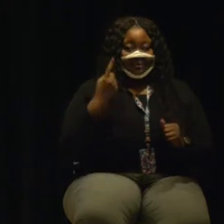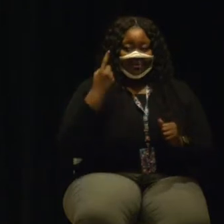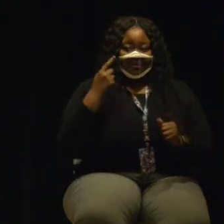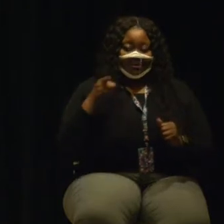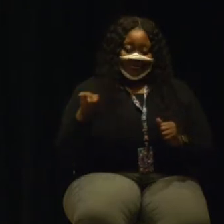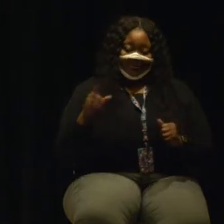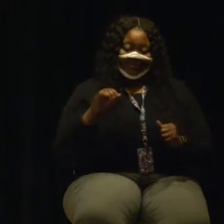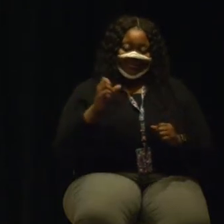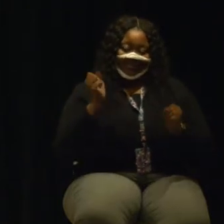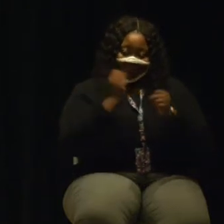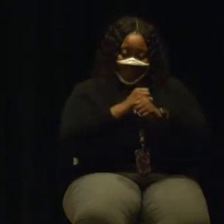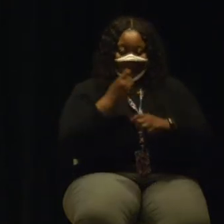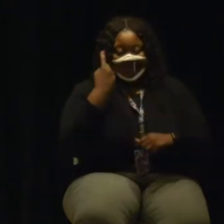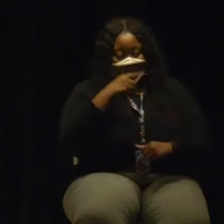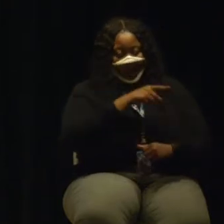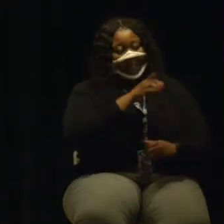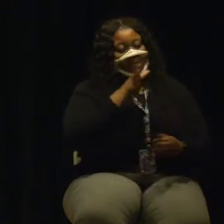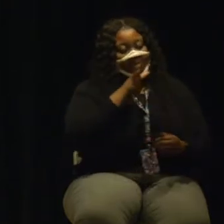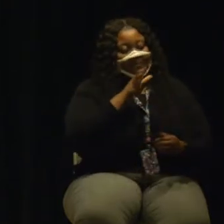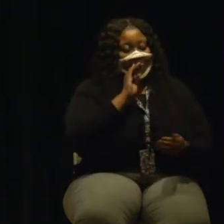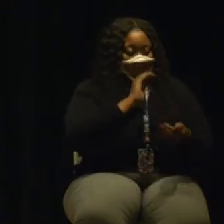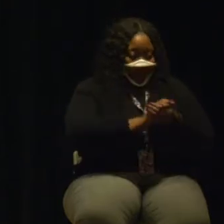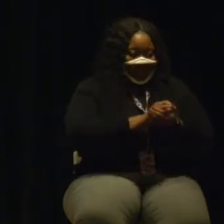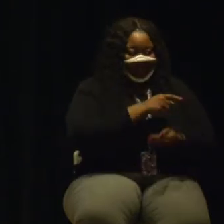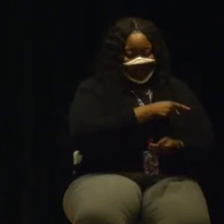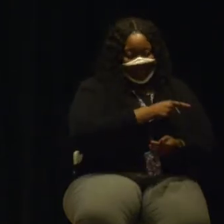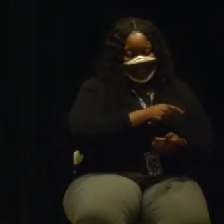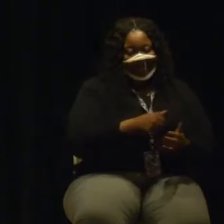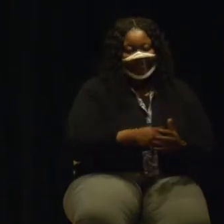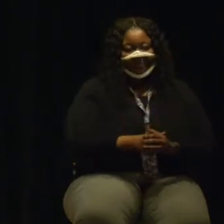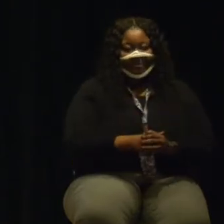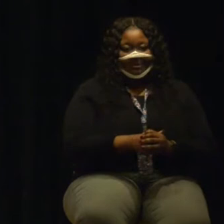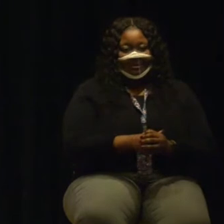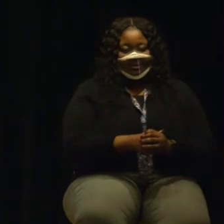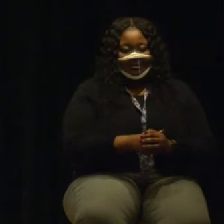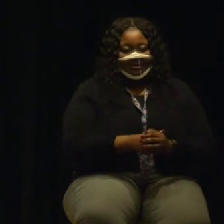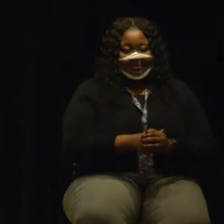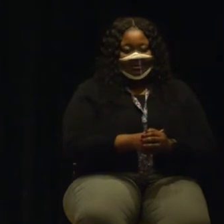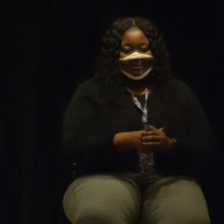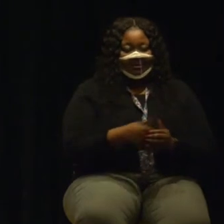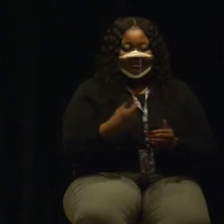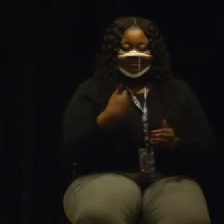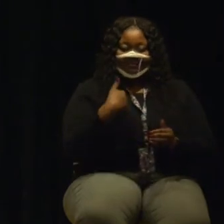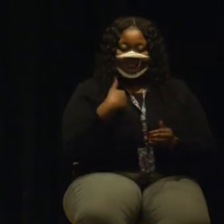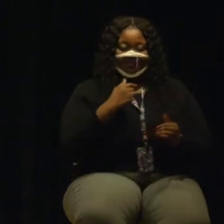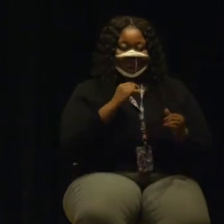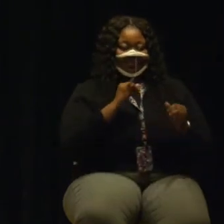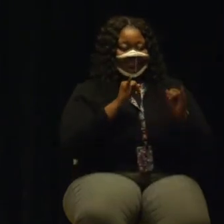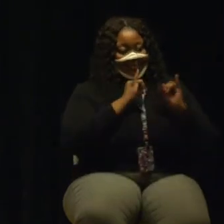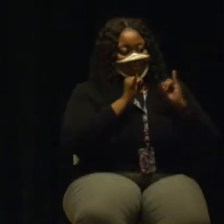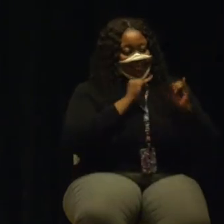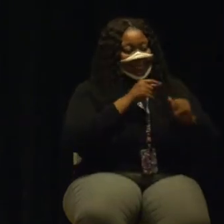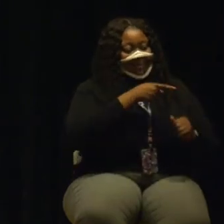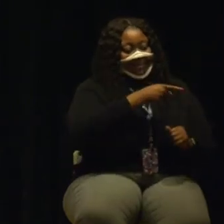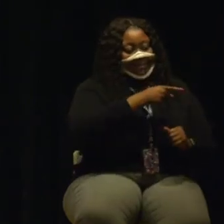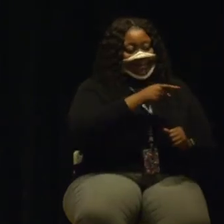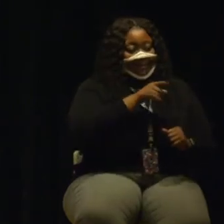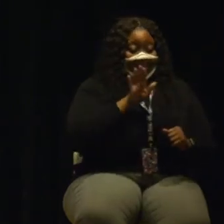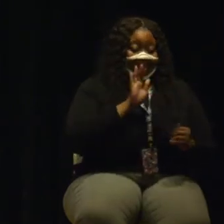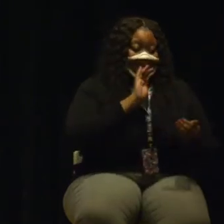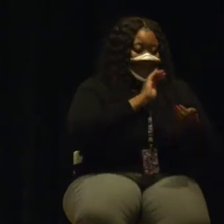wasn't able to spend as much time with her as I would have liked. There were multiple scenes that we ended up having to cut, but